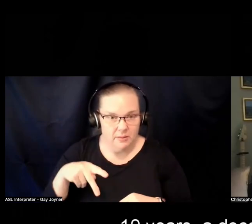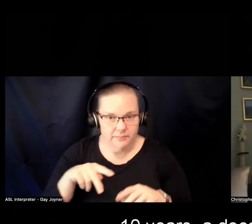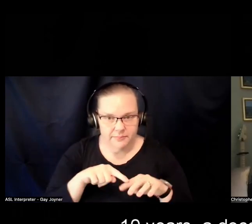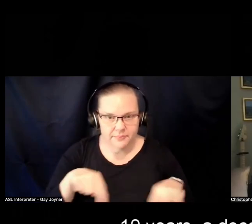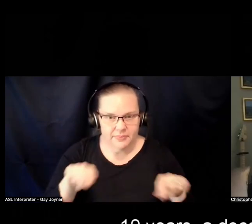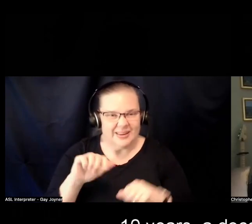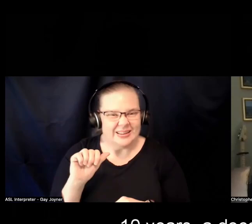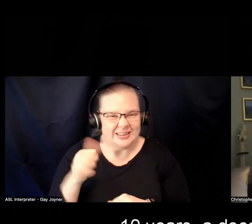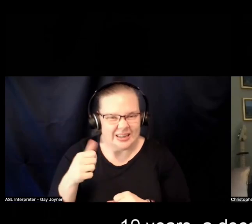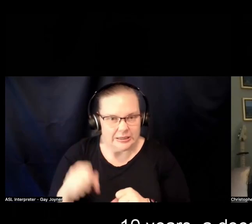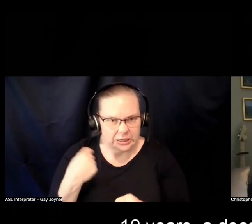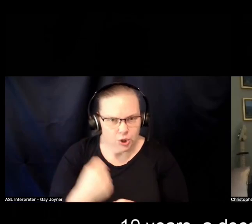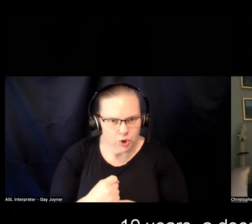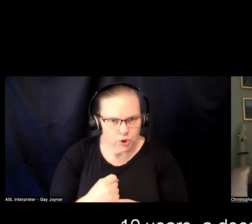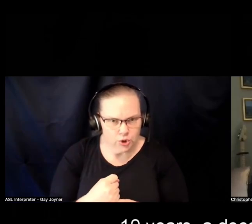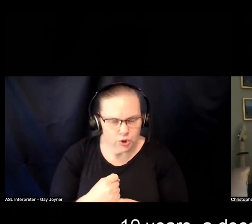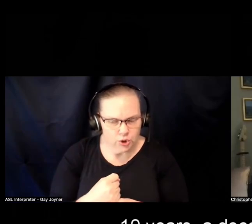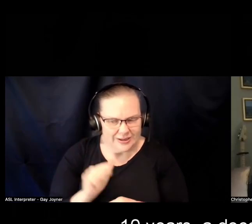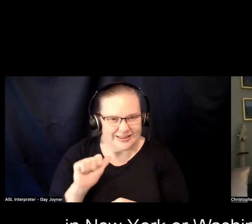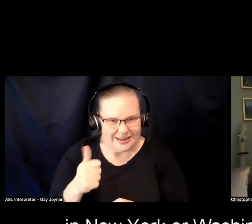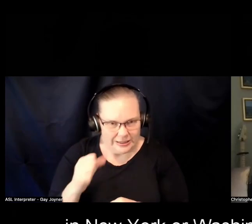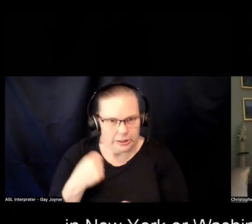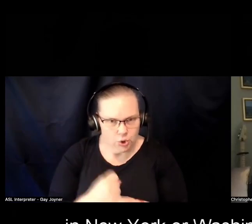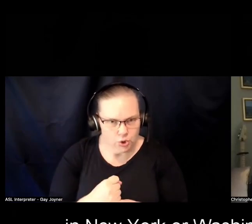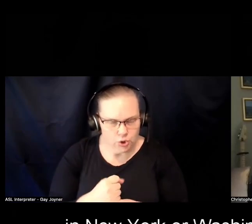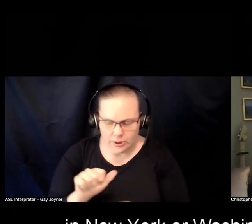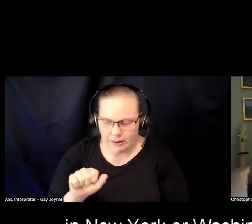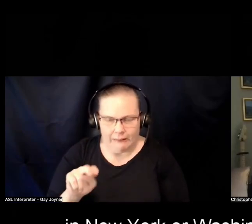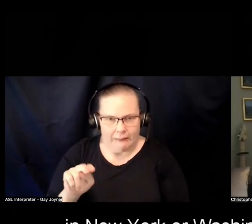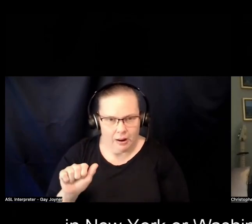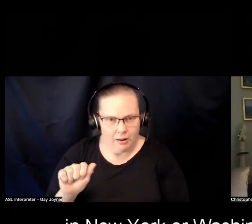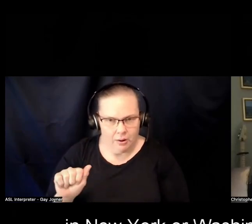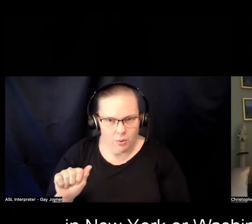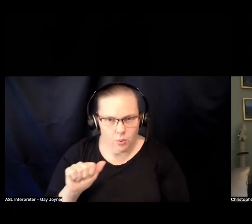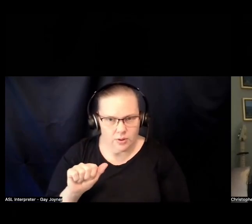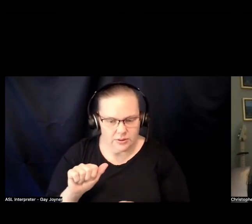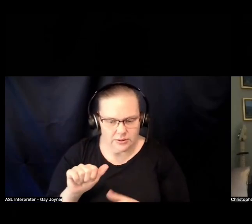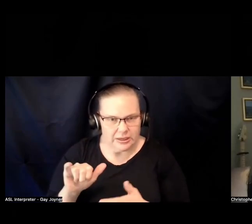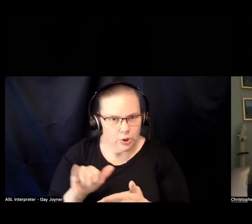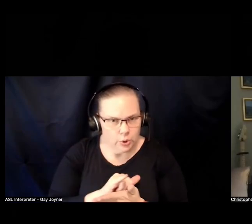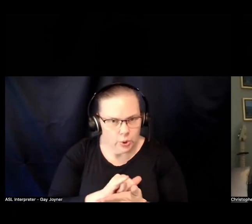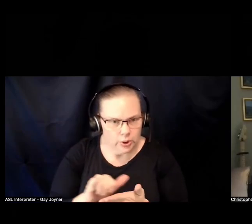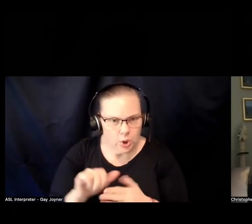10 years. A decade before, Anna would have been in New York or Washington or on a train between the two.